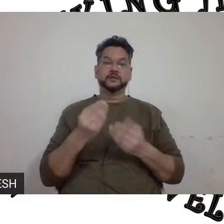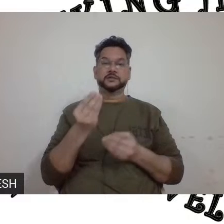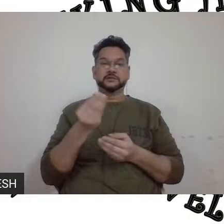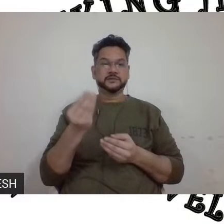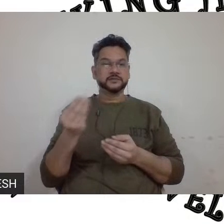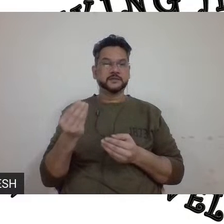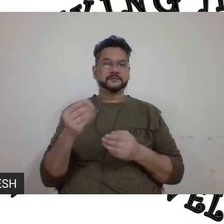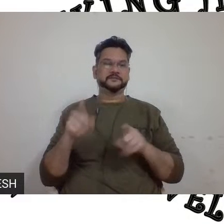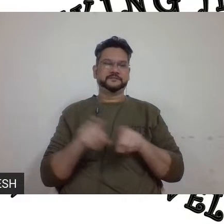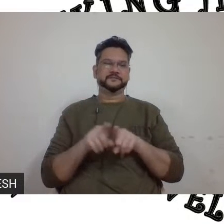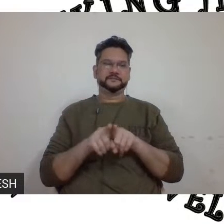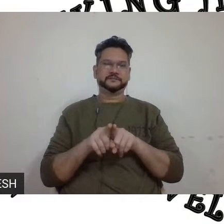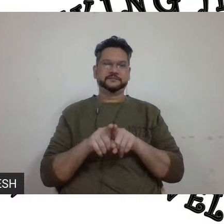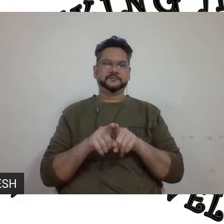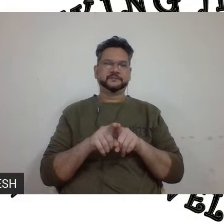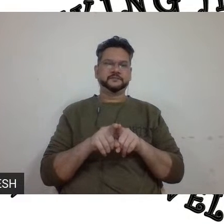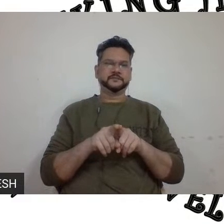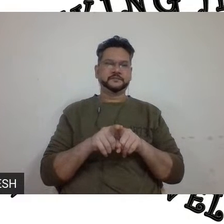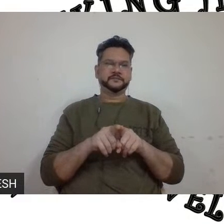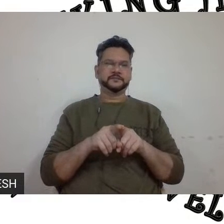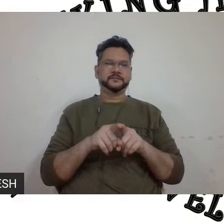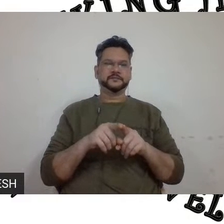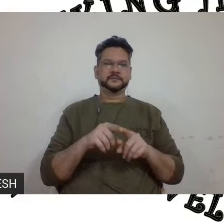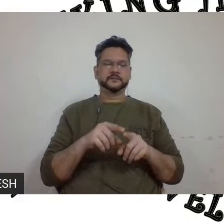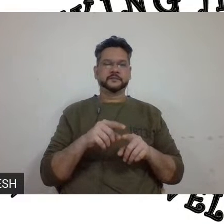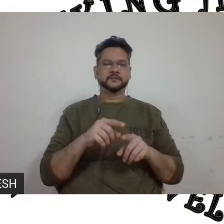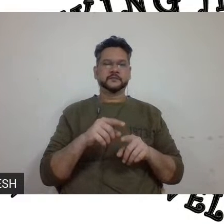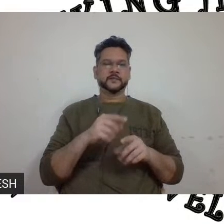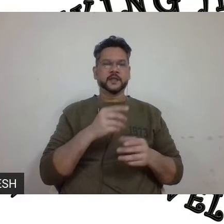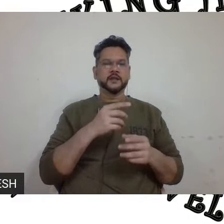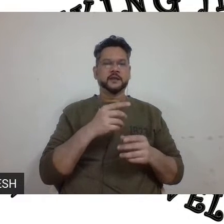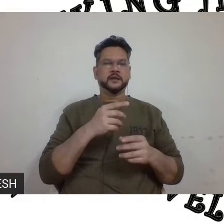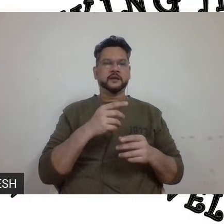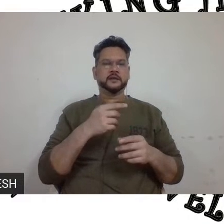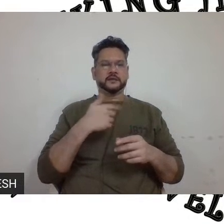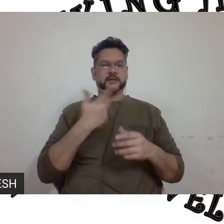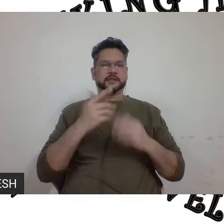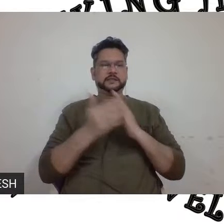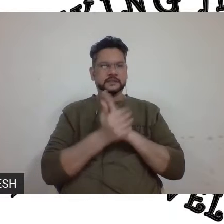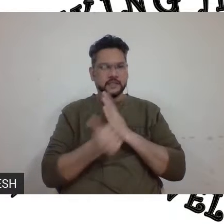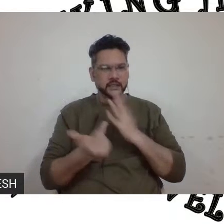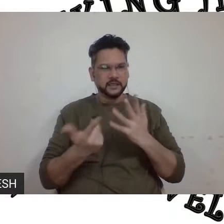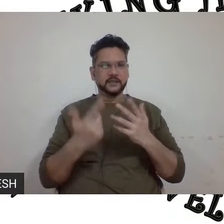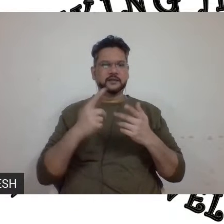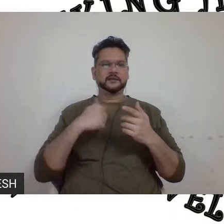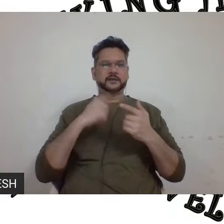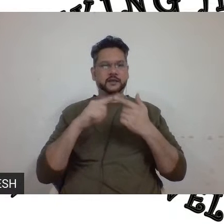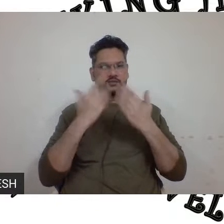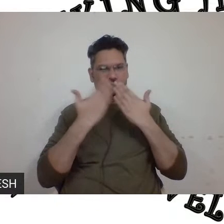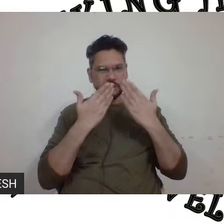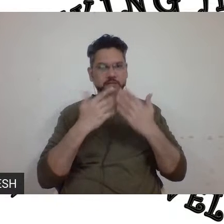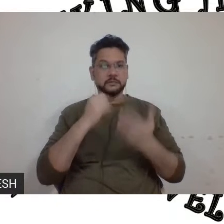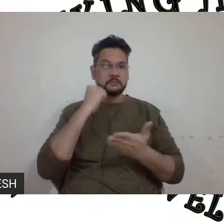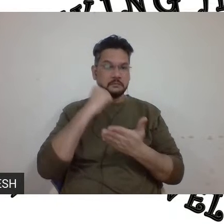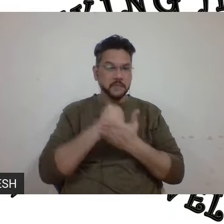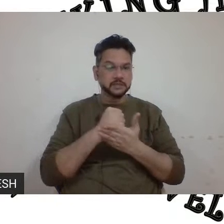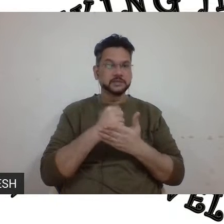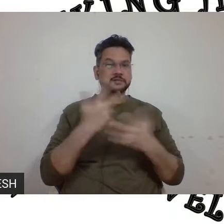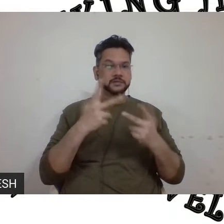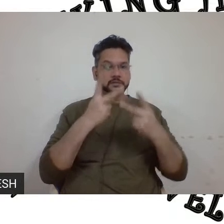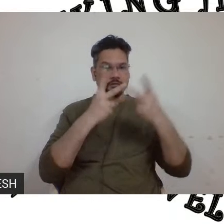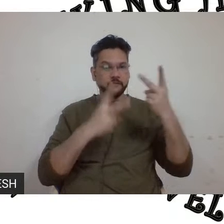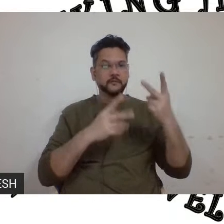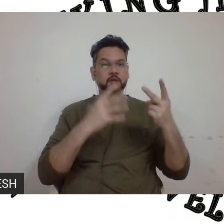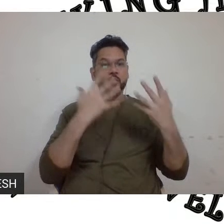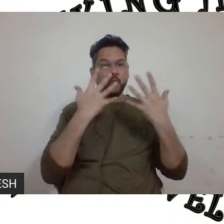be set, and people can be skilled, educated, and trained in a manner that we are capable,